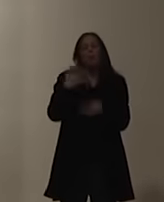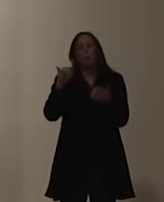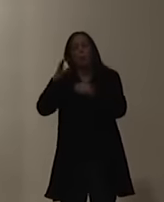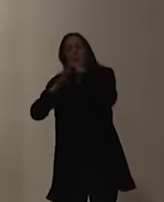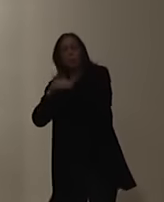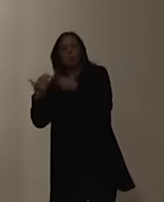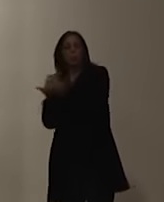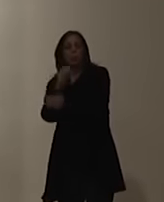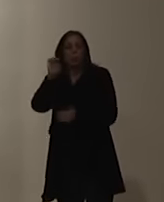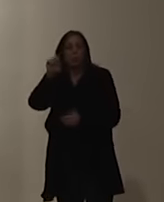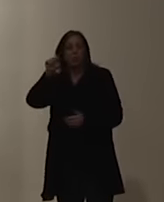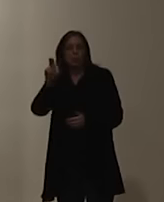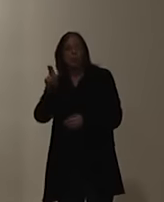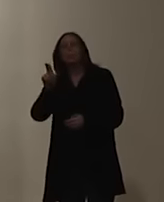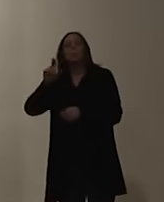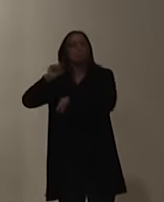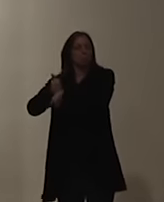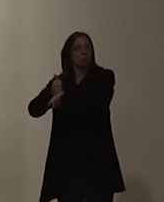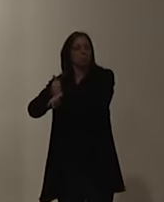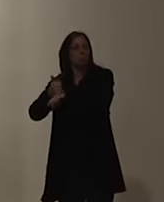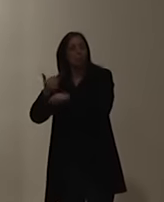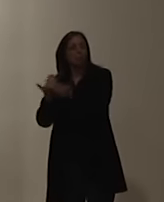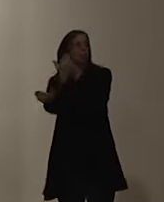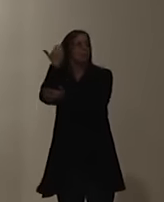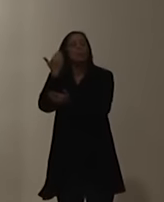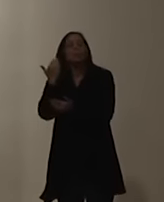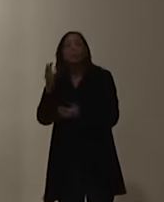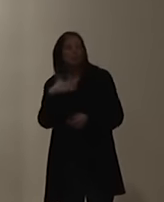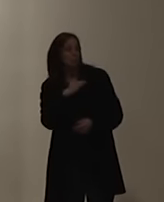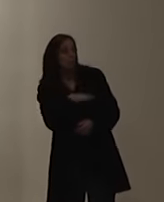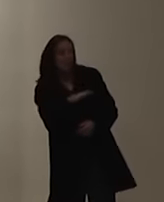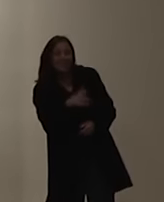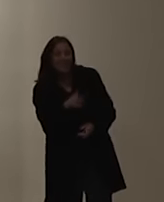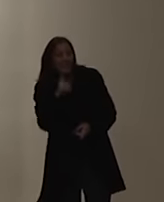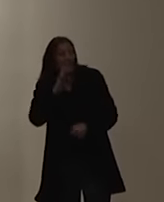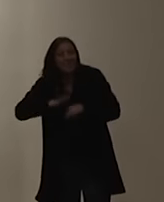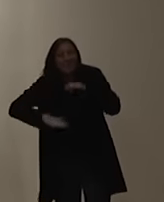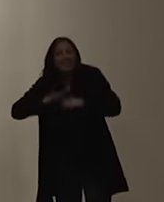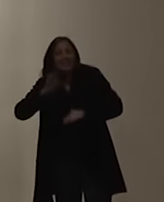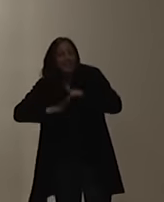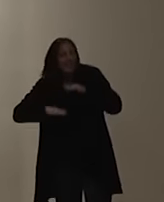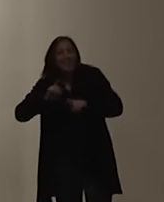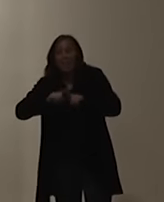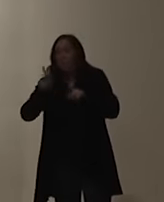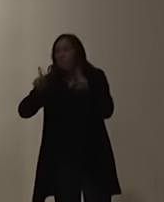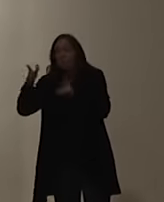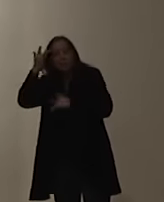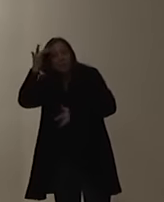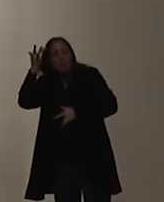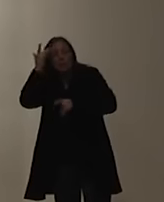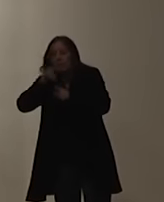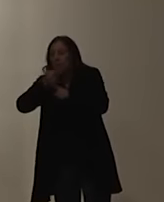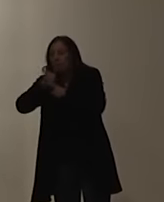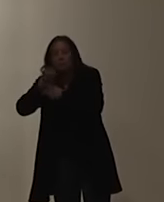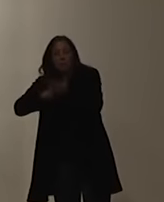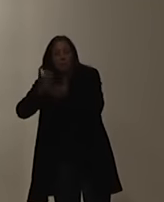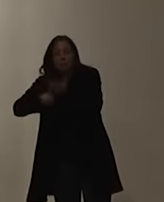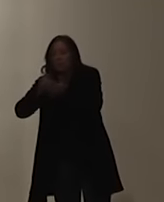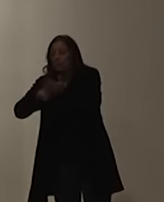are hundreds of people falling sick every week, and you say, well, we're going to build our own built for purpose ETU,